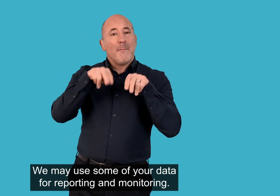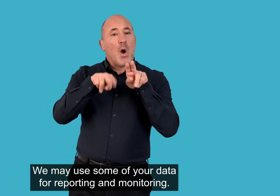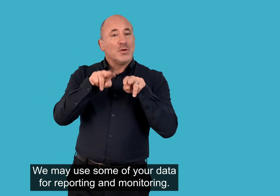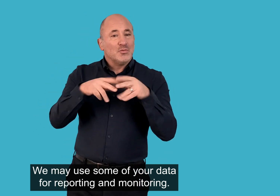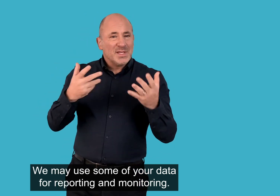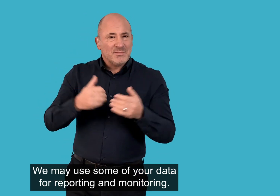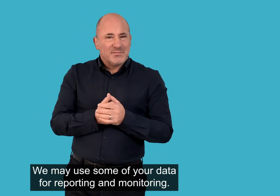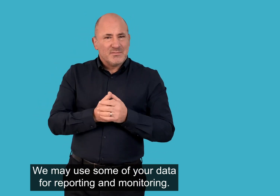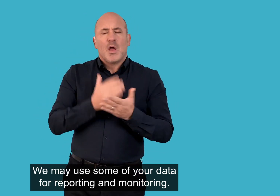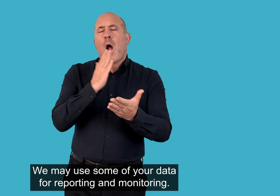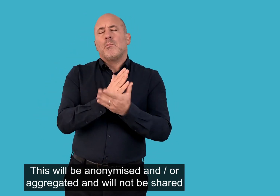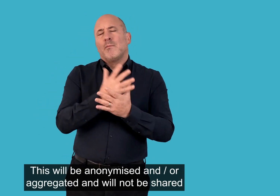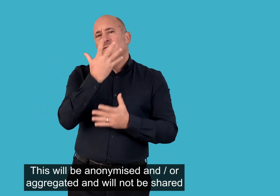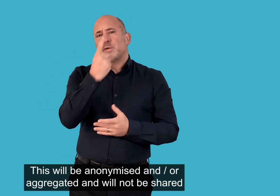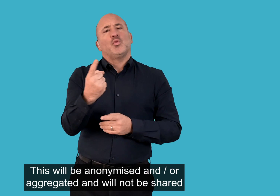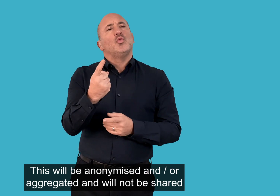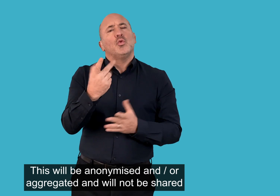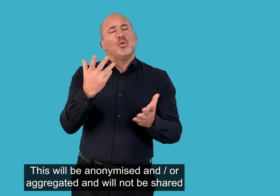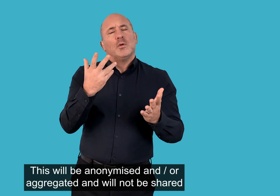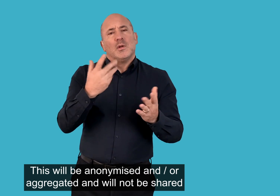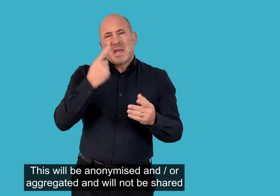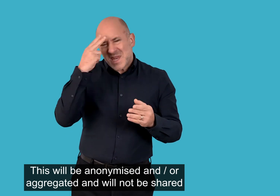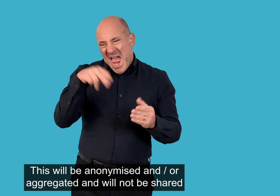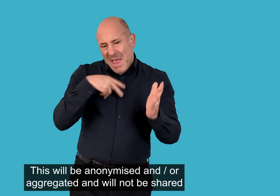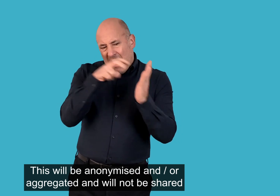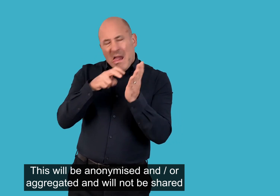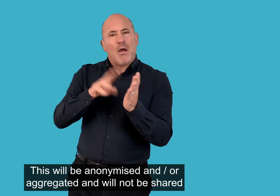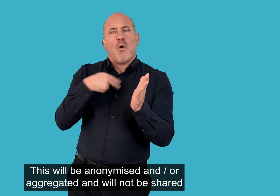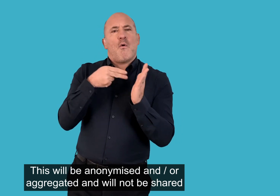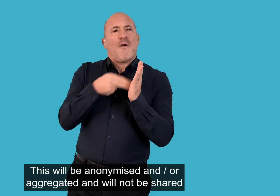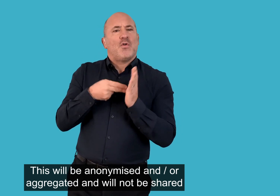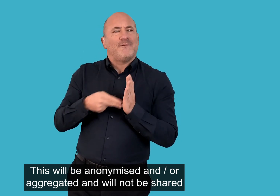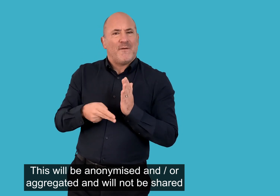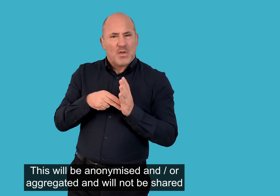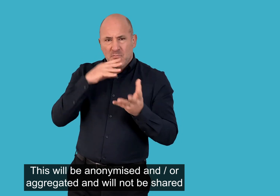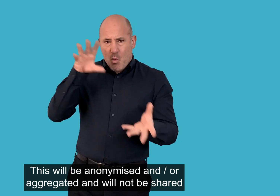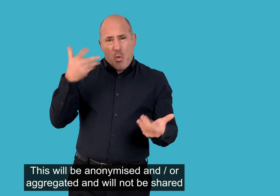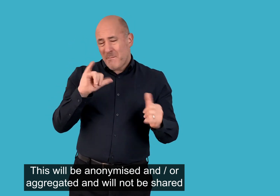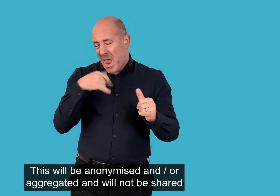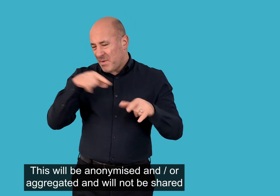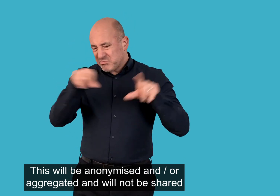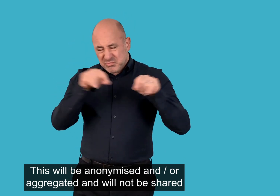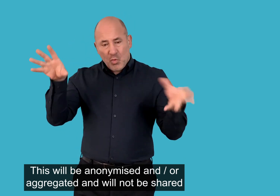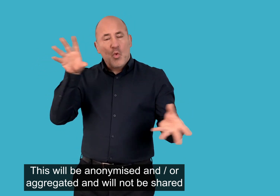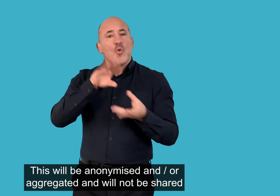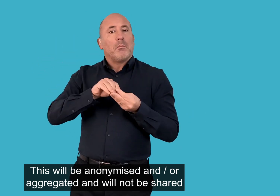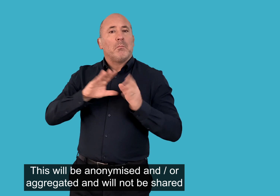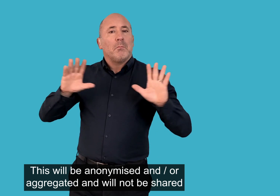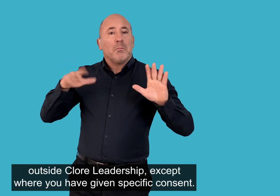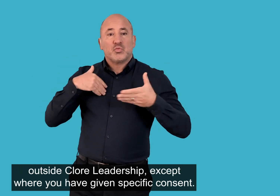monitoring. This will be anonymized and/or aggregated and will not be shared